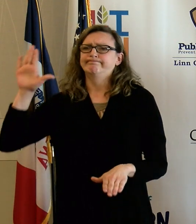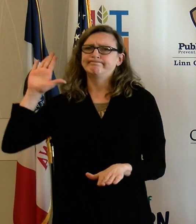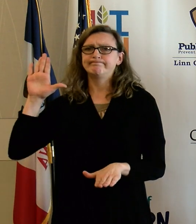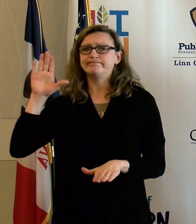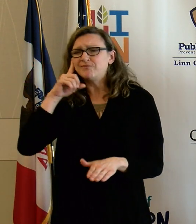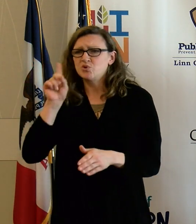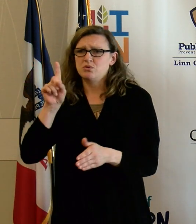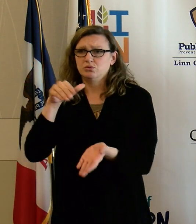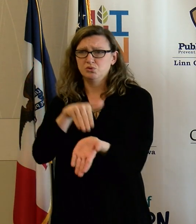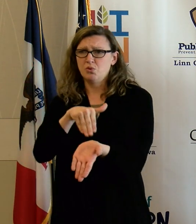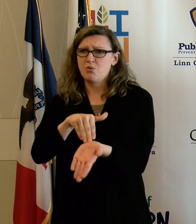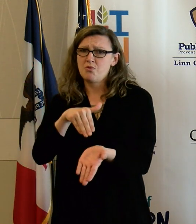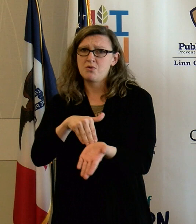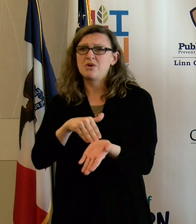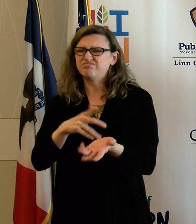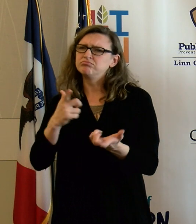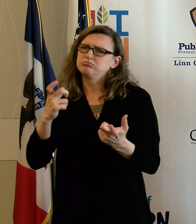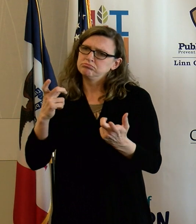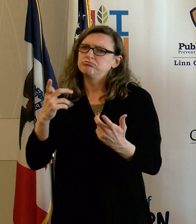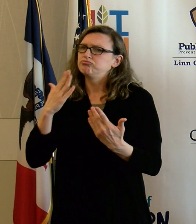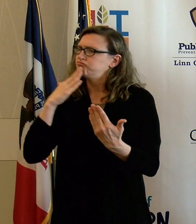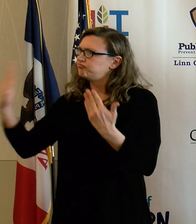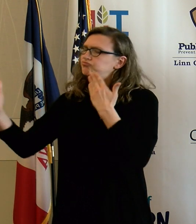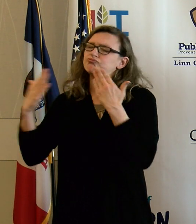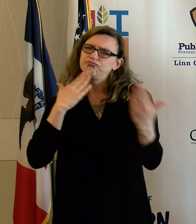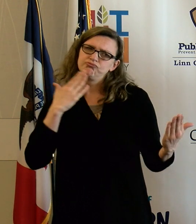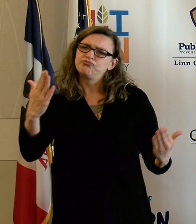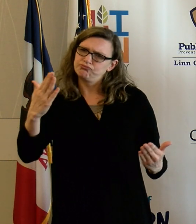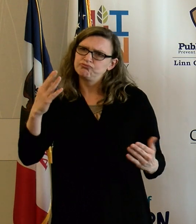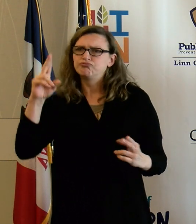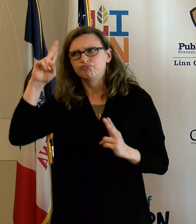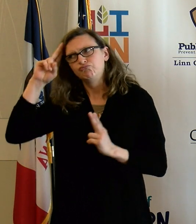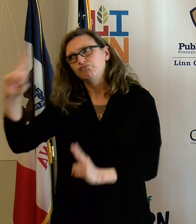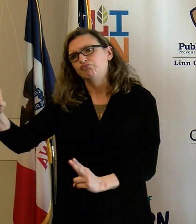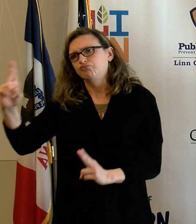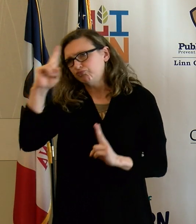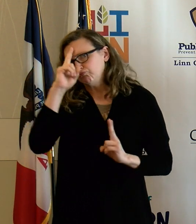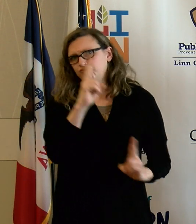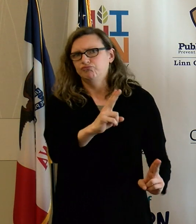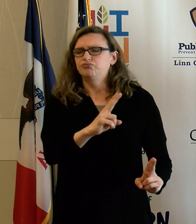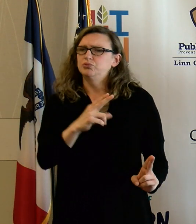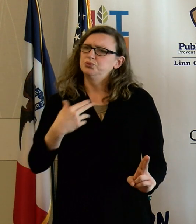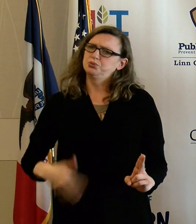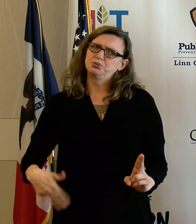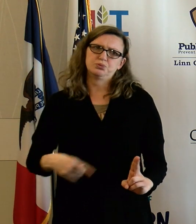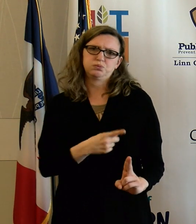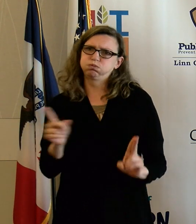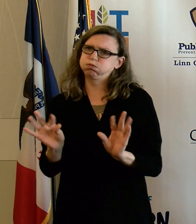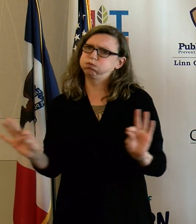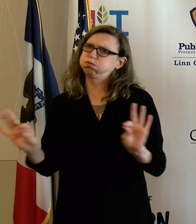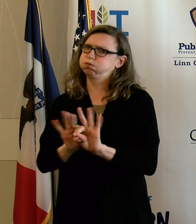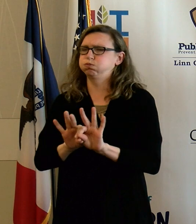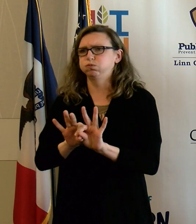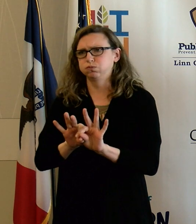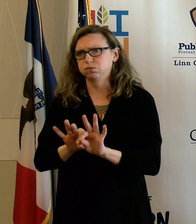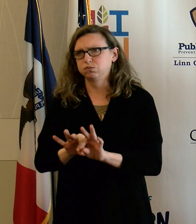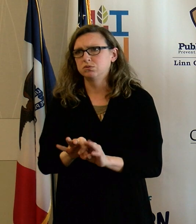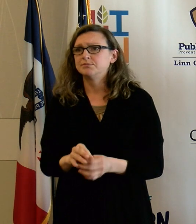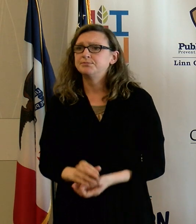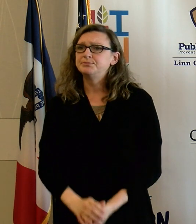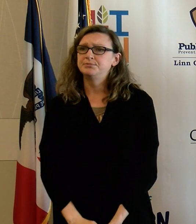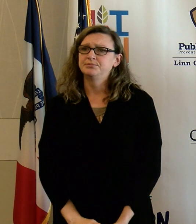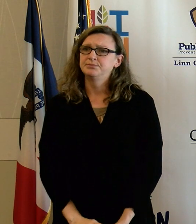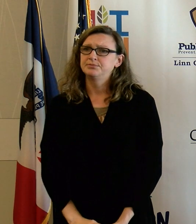times, but especially in times of great need. And while we know our doctors hold a special place in our